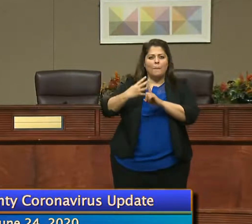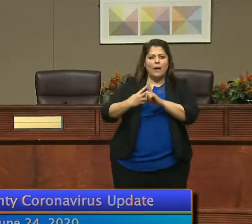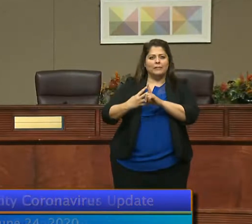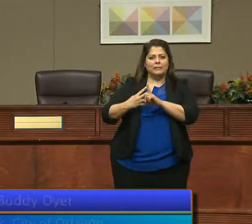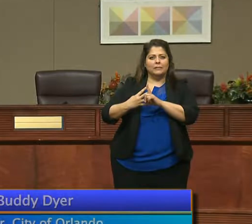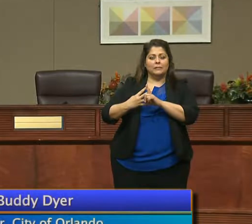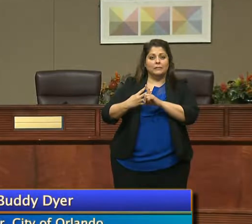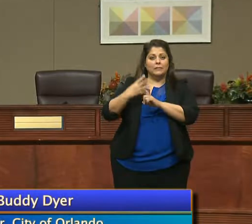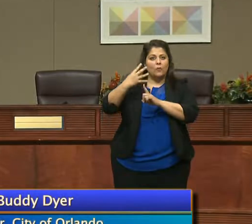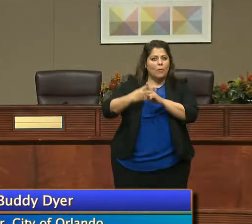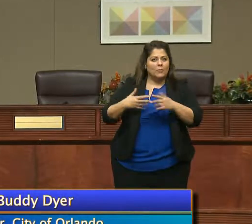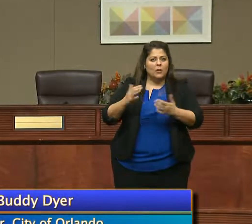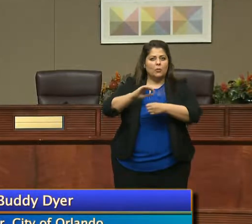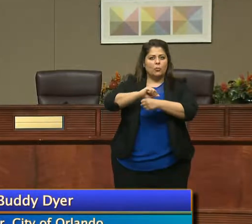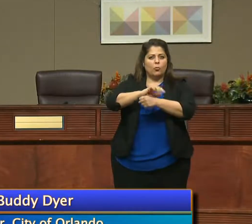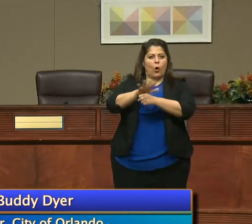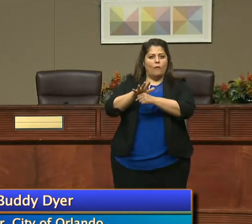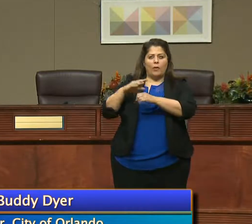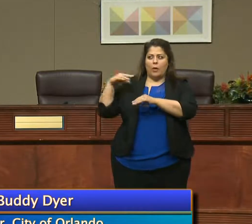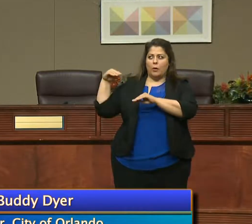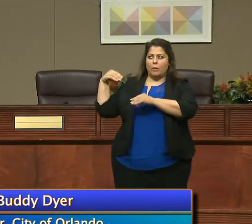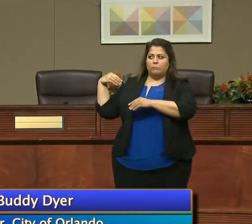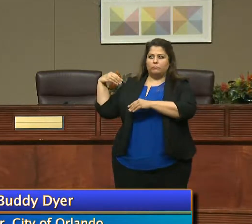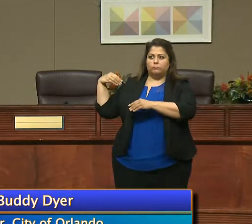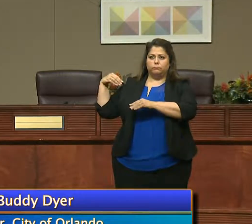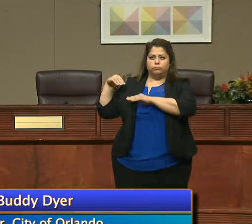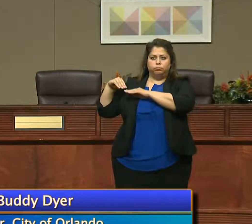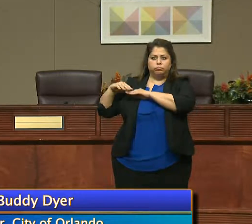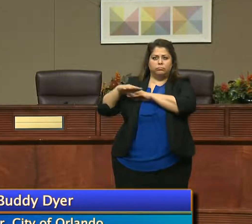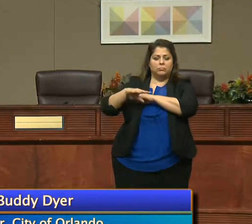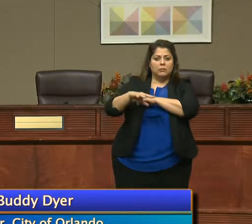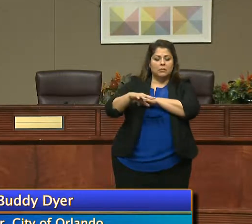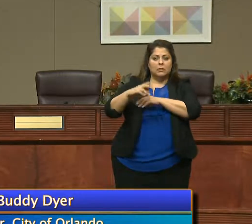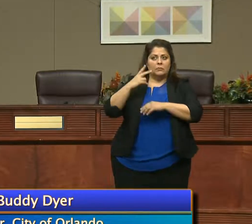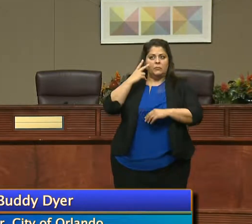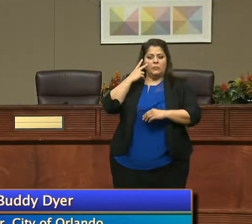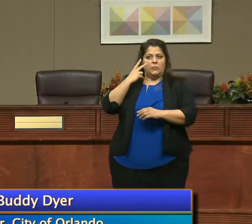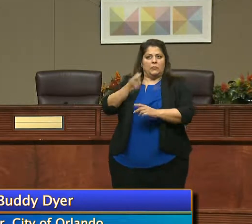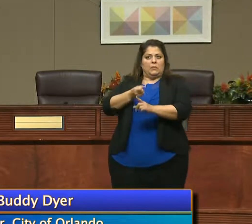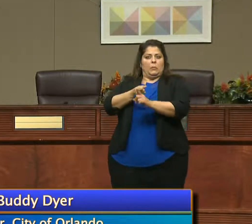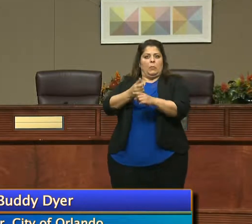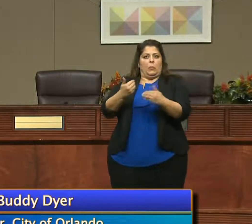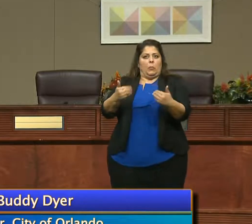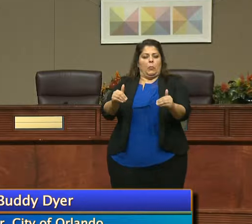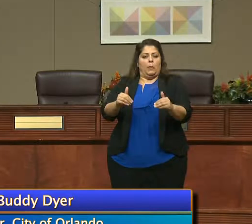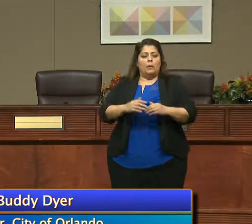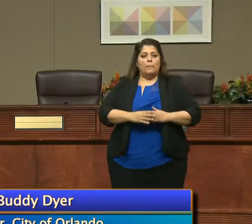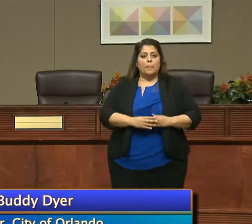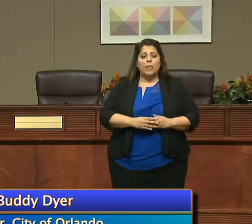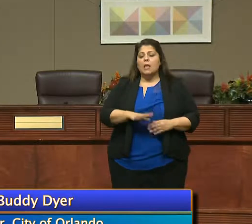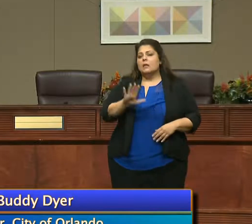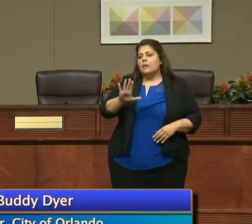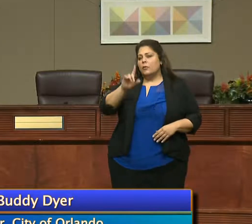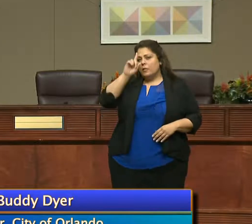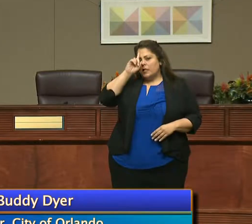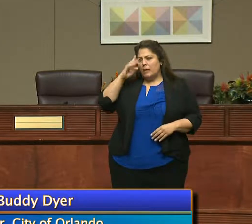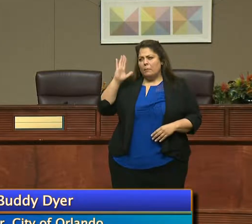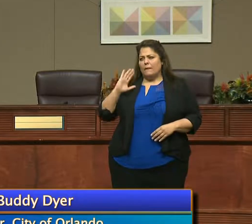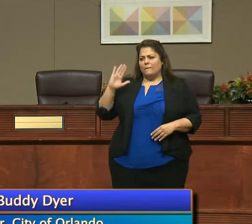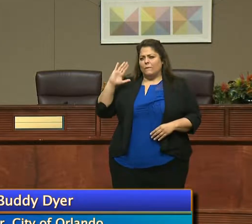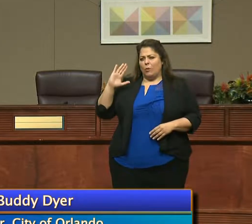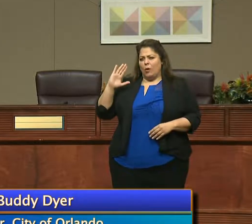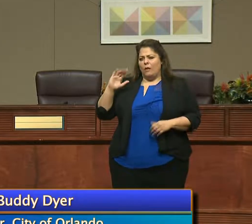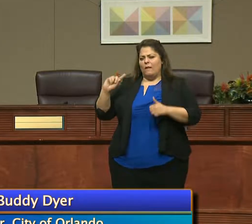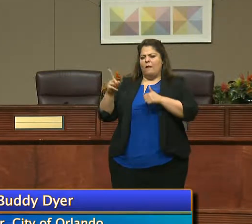virus, and we continue to see its impact. And you think about what we did in the first 60 to 90 days, we